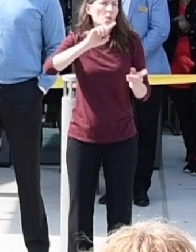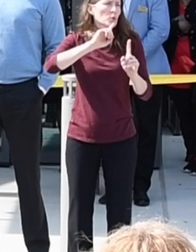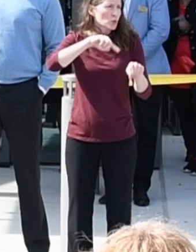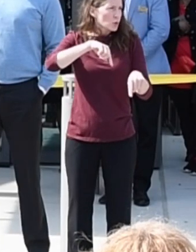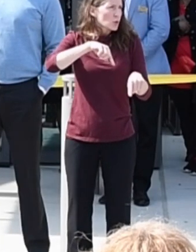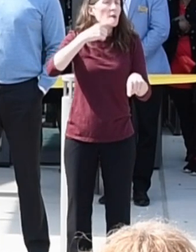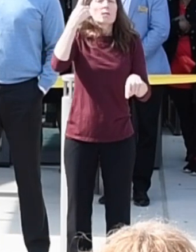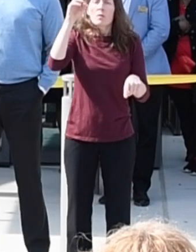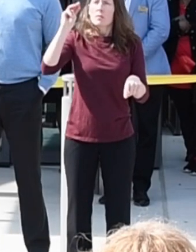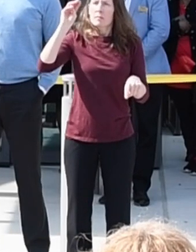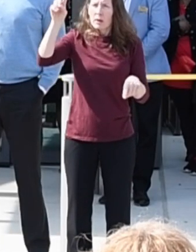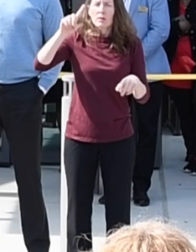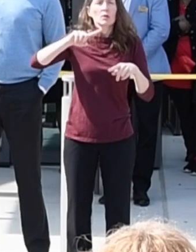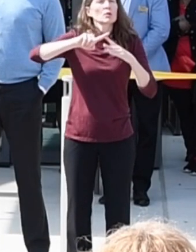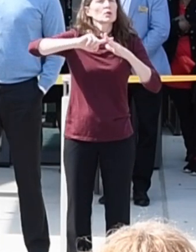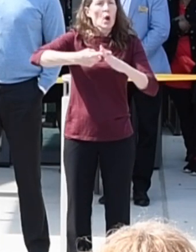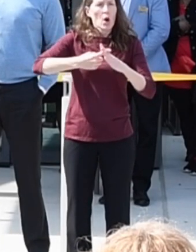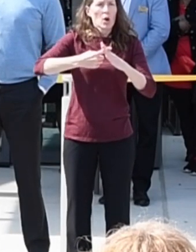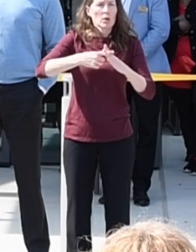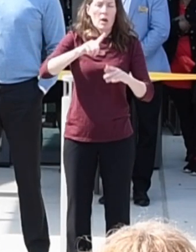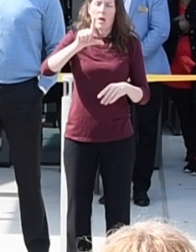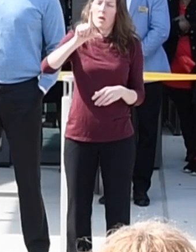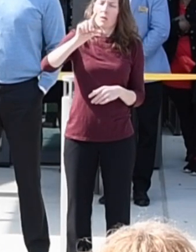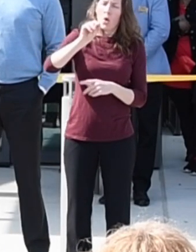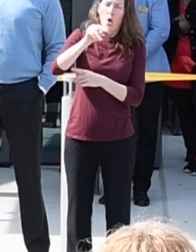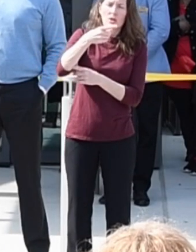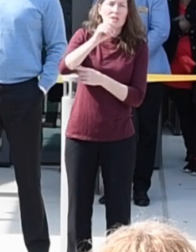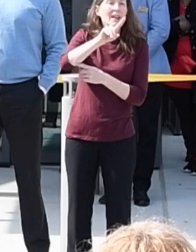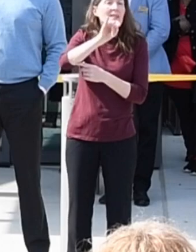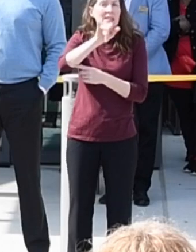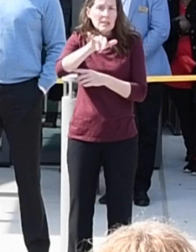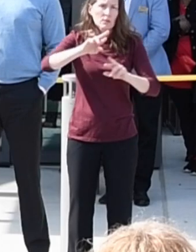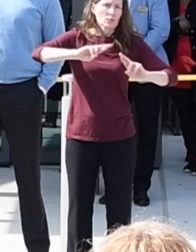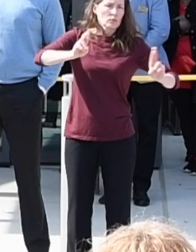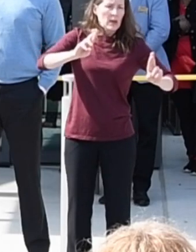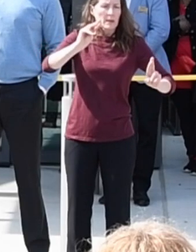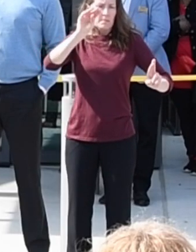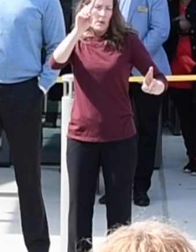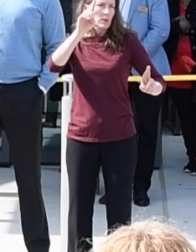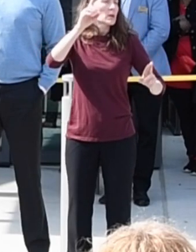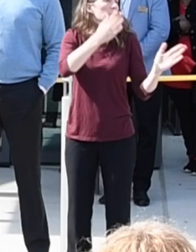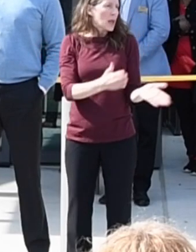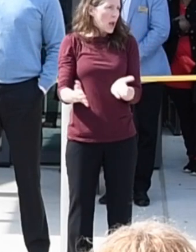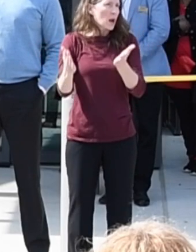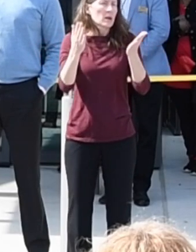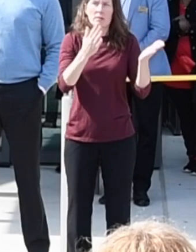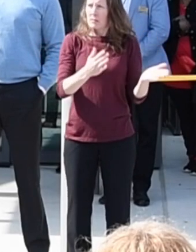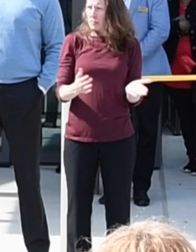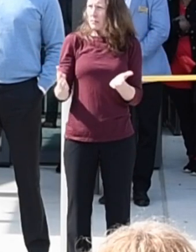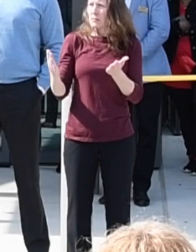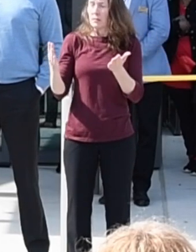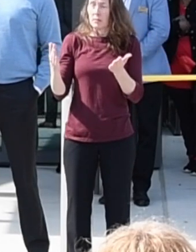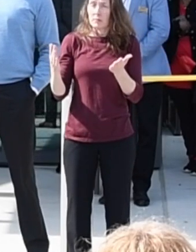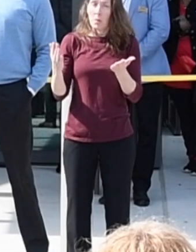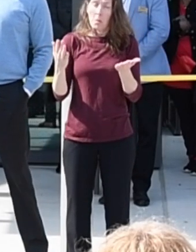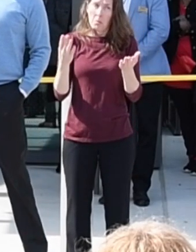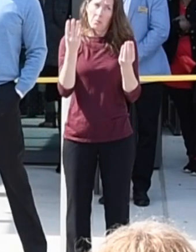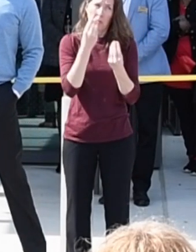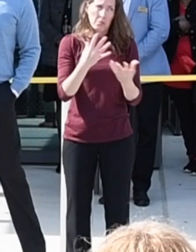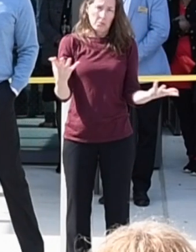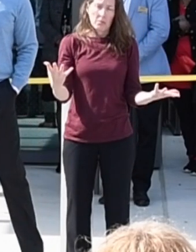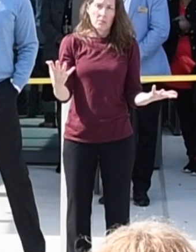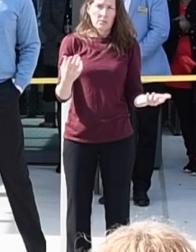a longevity-ready Maryland plan. And I will say that Howard County